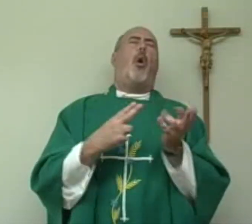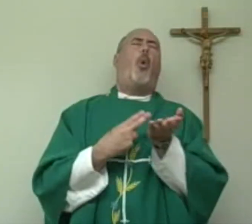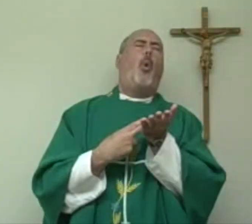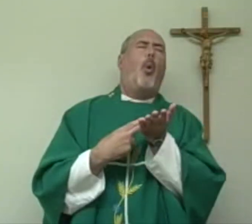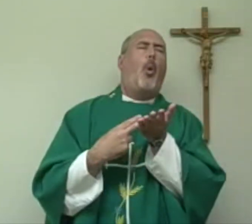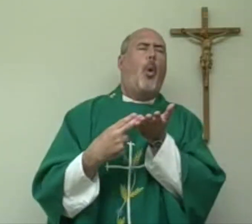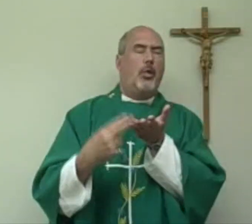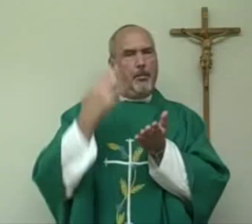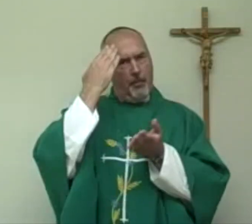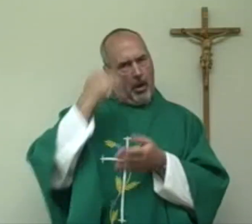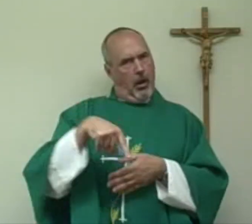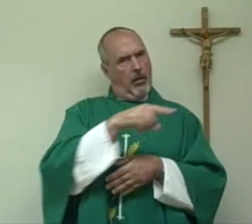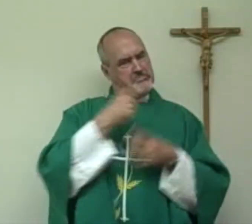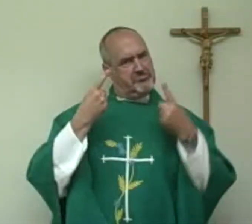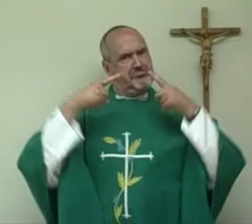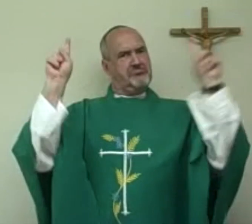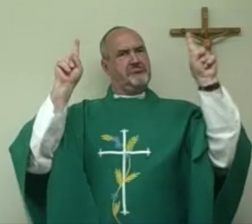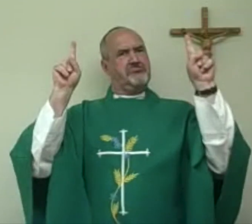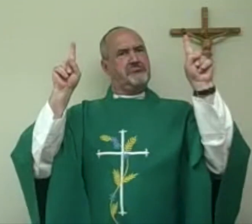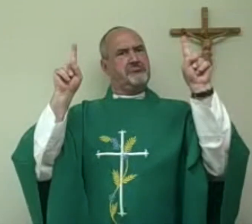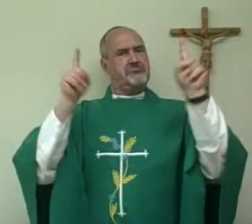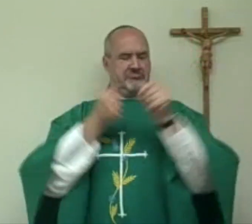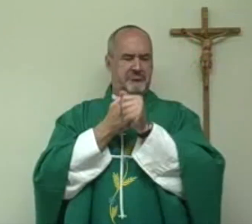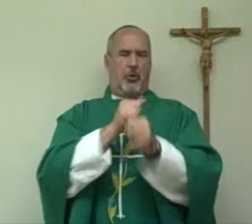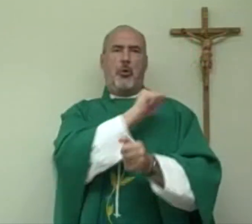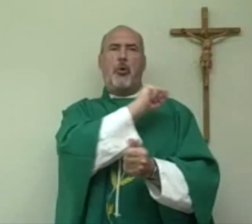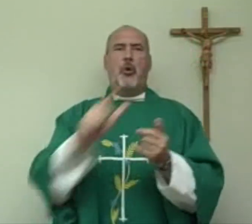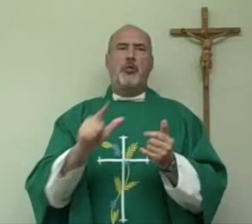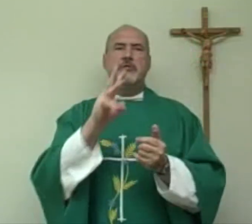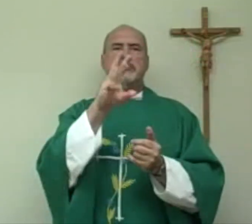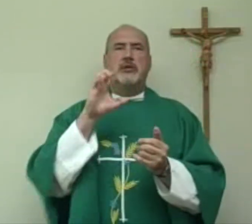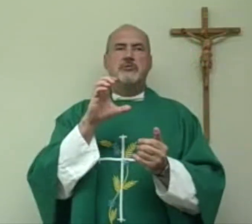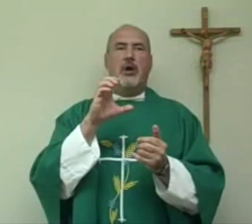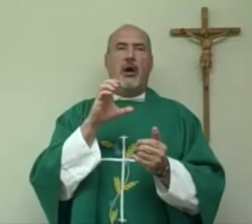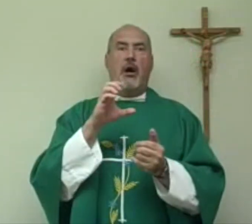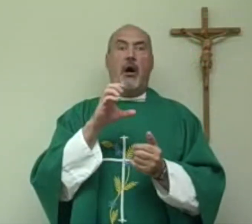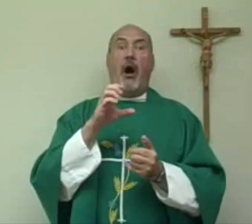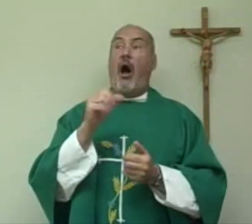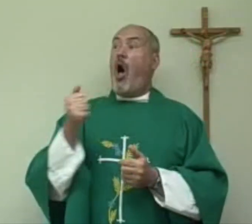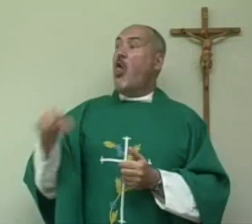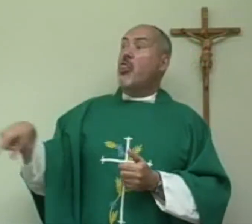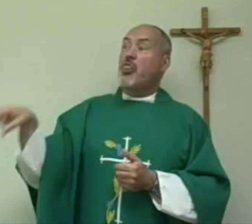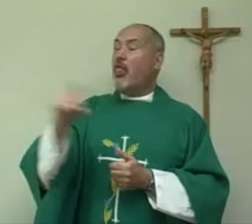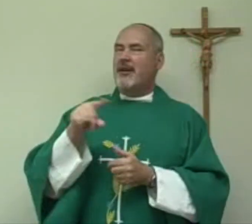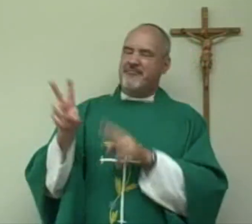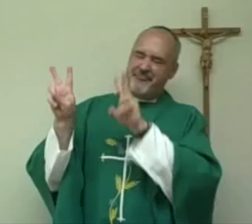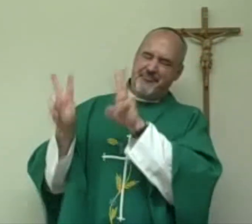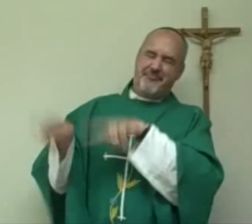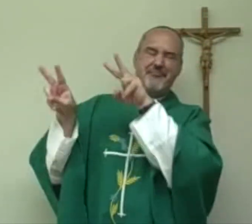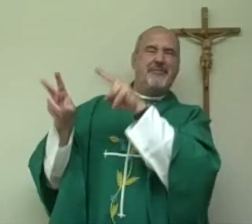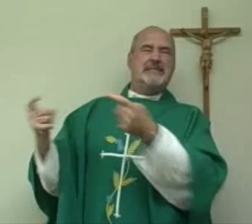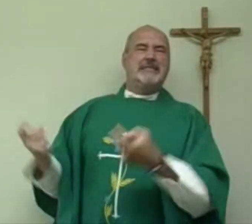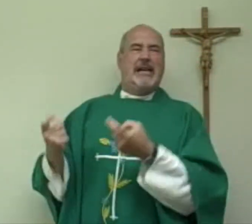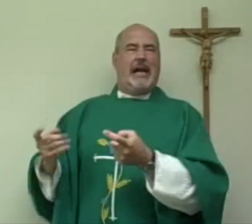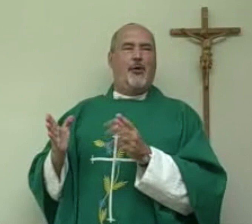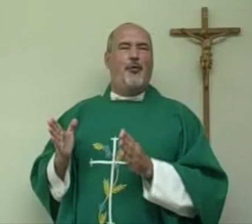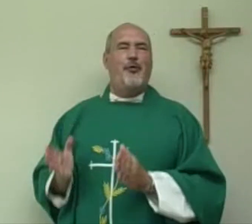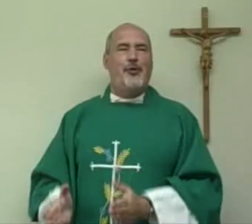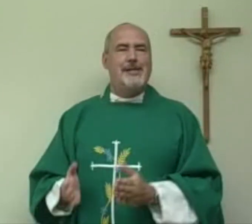them. And they saw themselves as very holy because they were able to follow all 600. And they looked down